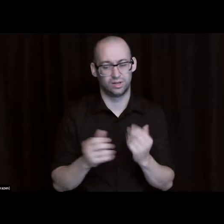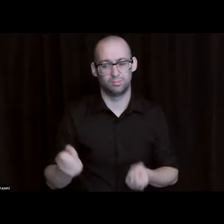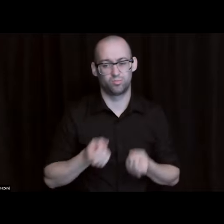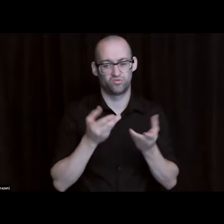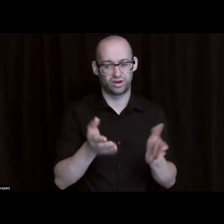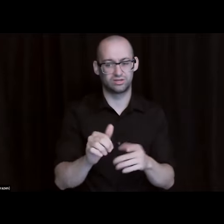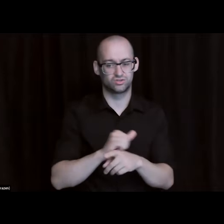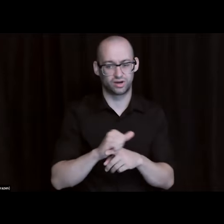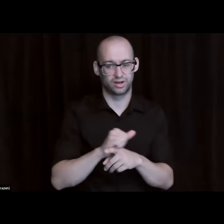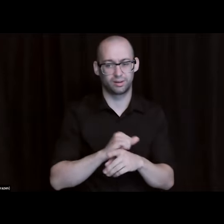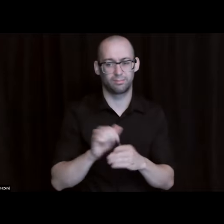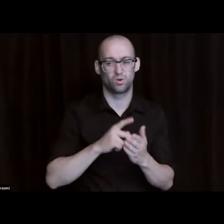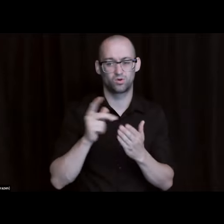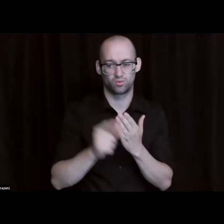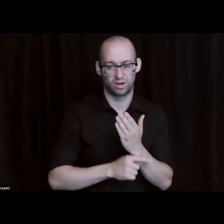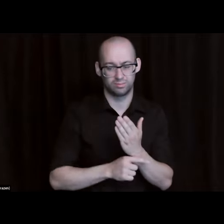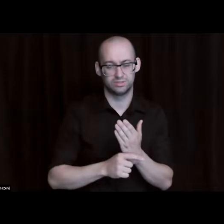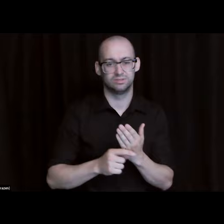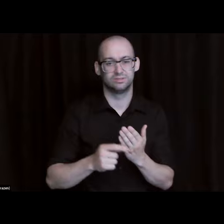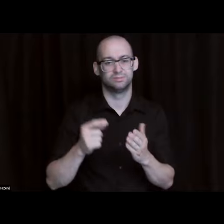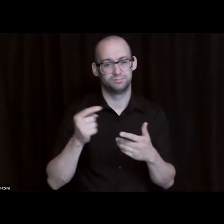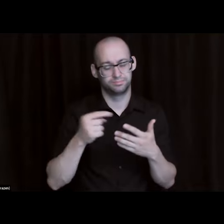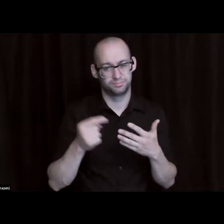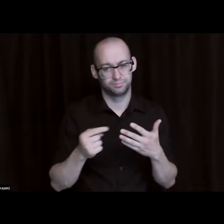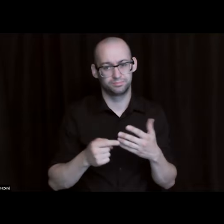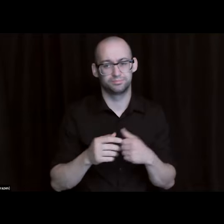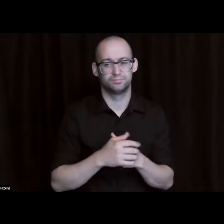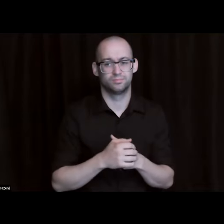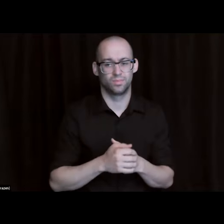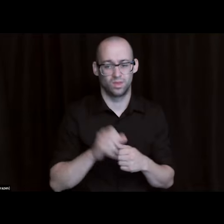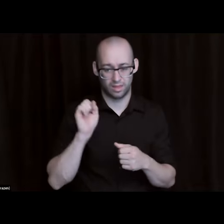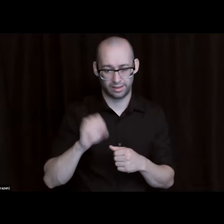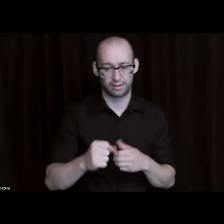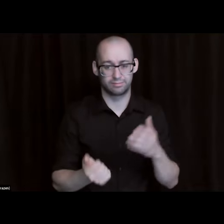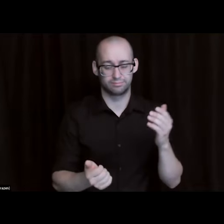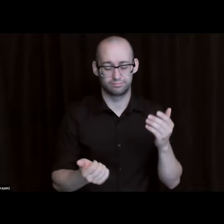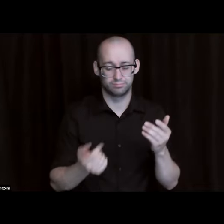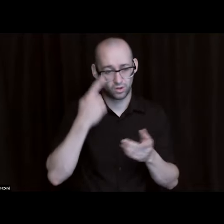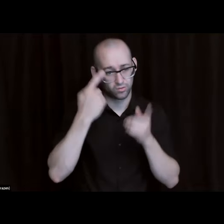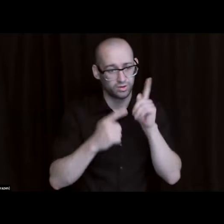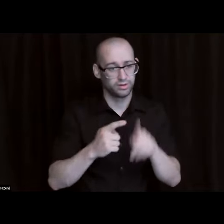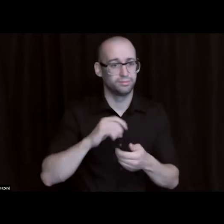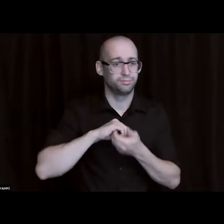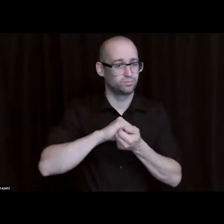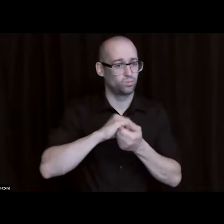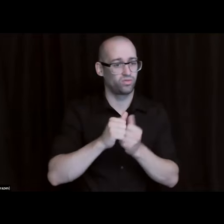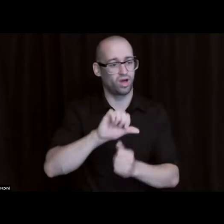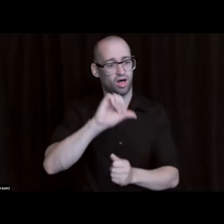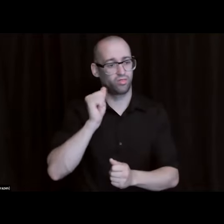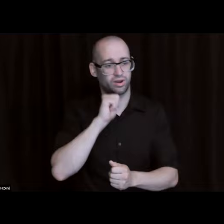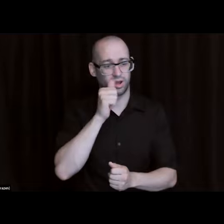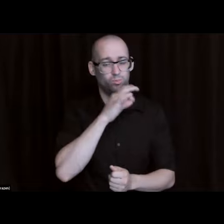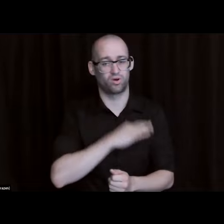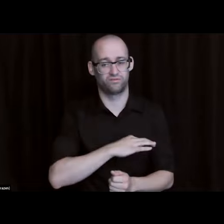and resources to support digital skill development. We can collaborate with other nonprofits doing similar work as well to design and